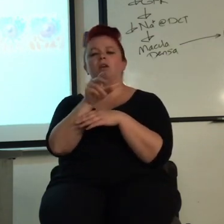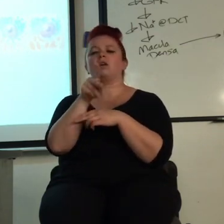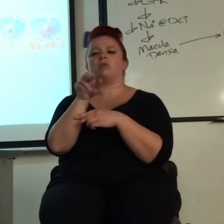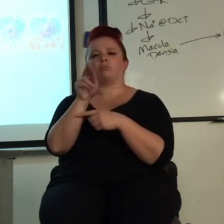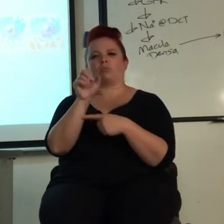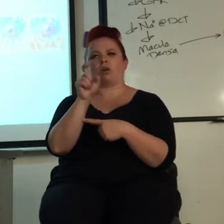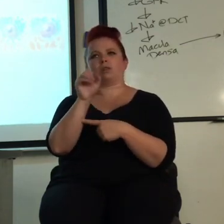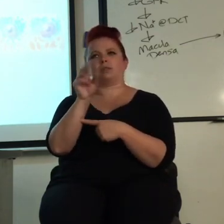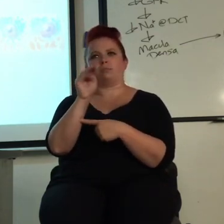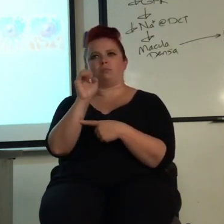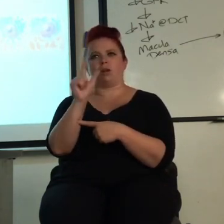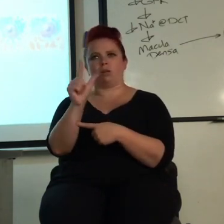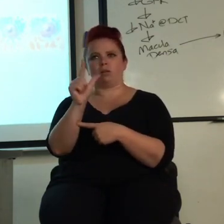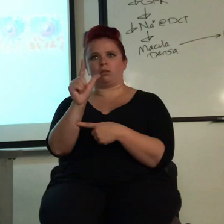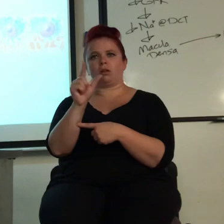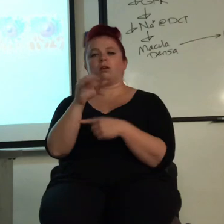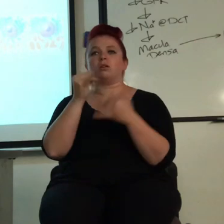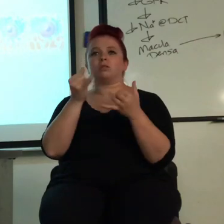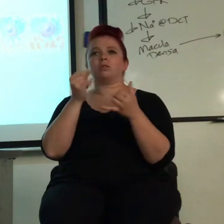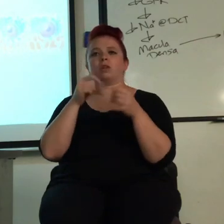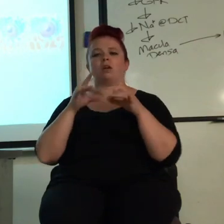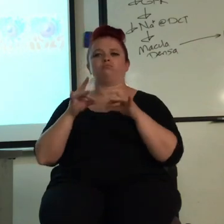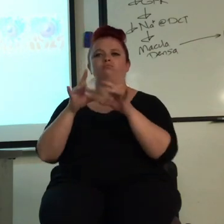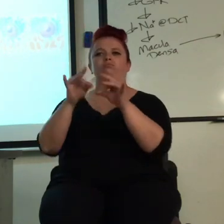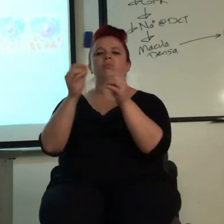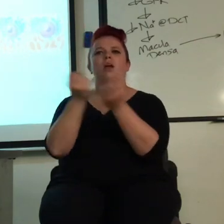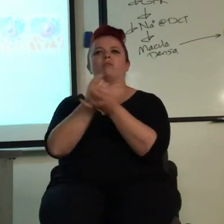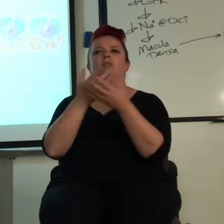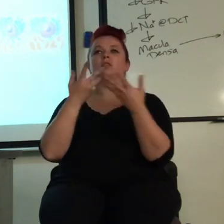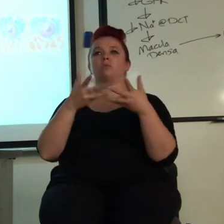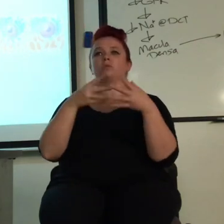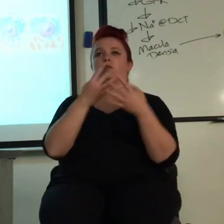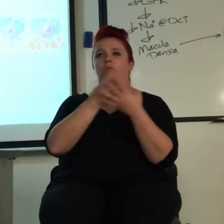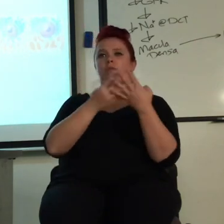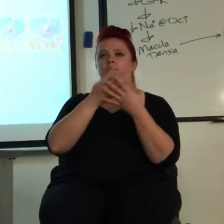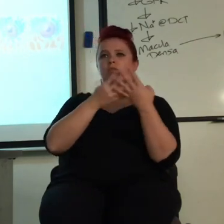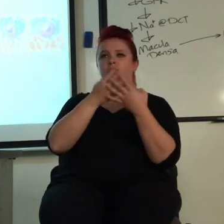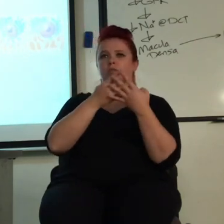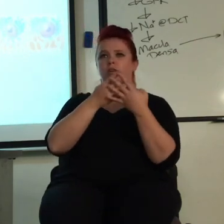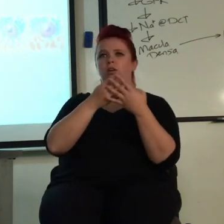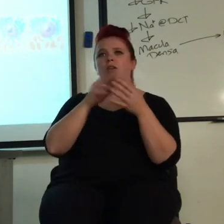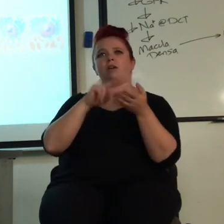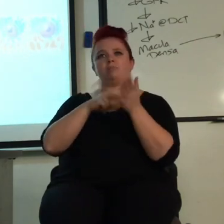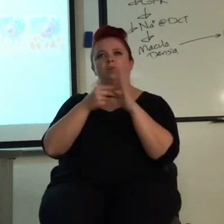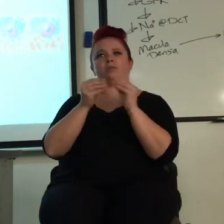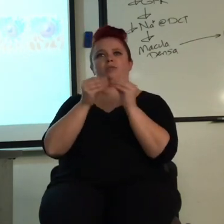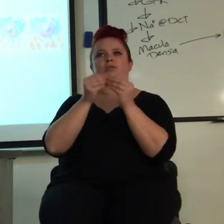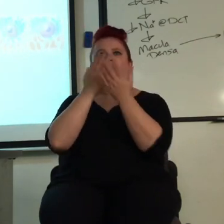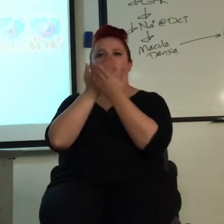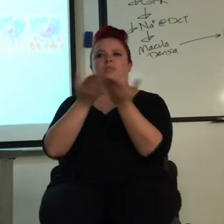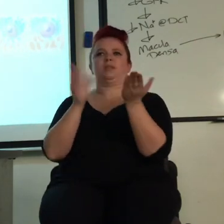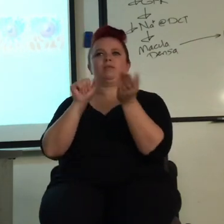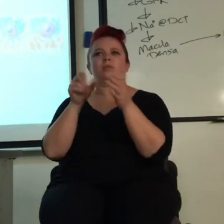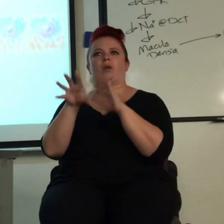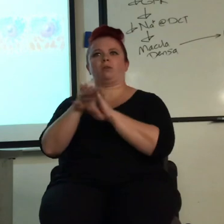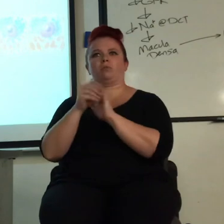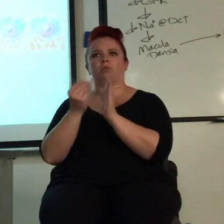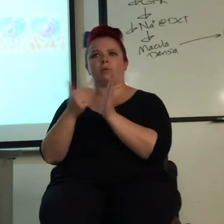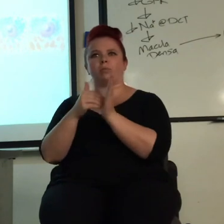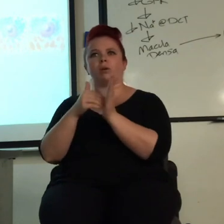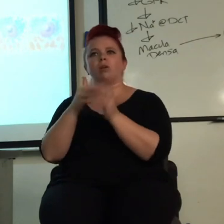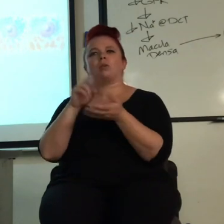Proximal. So it's getting all the stuff that just got filtered. So there's more stuff to reabsorb. So the cells are